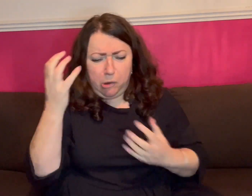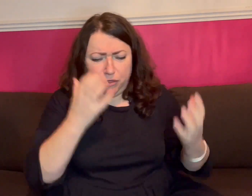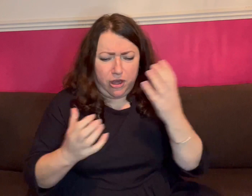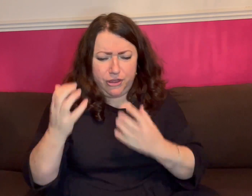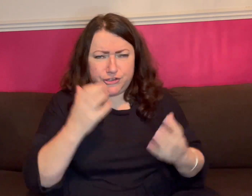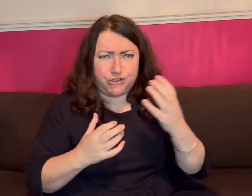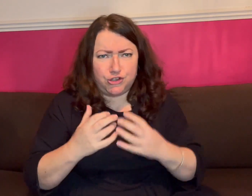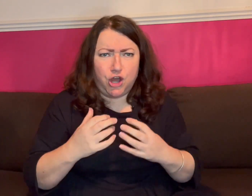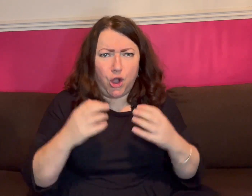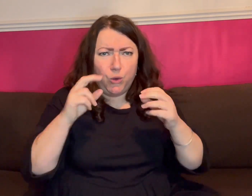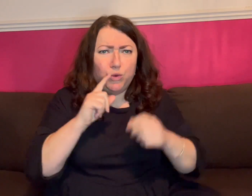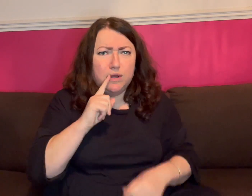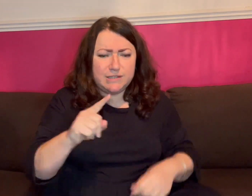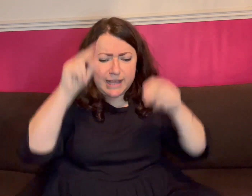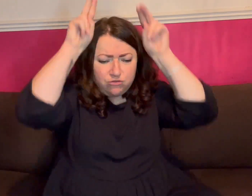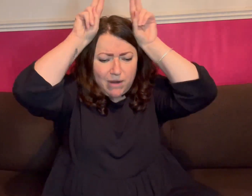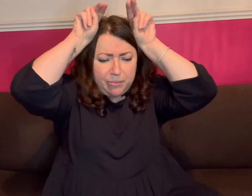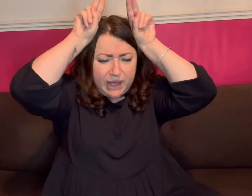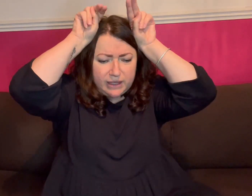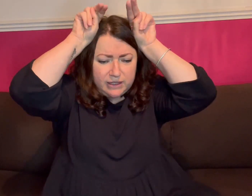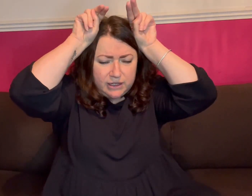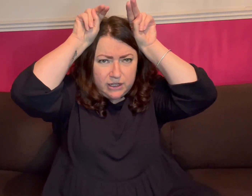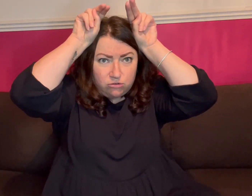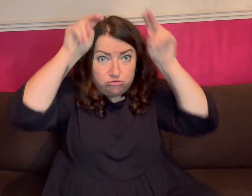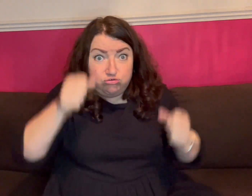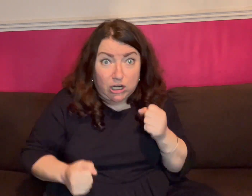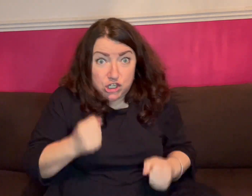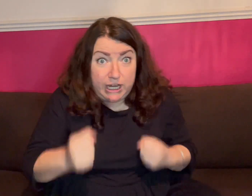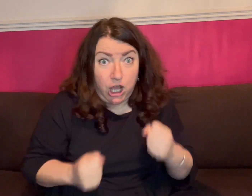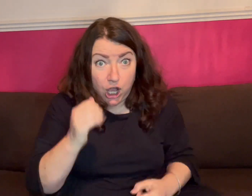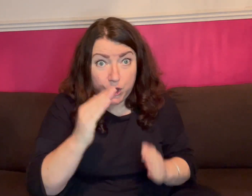bother the snow, said Rabbit, rushing home.